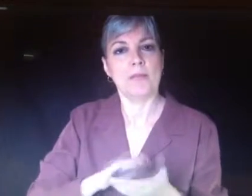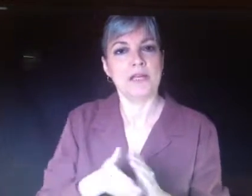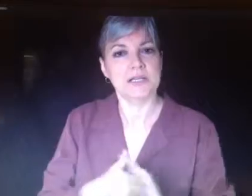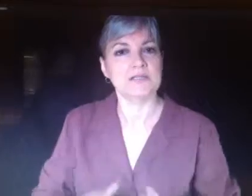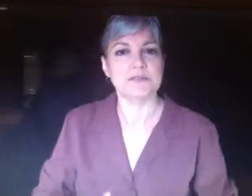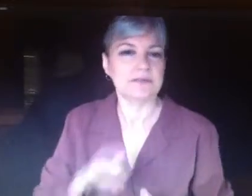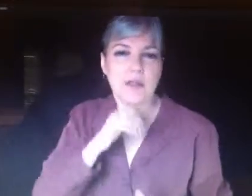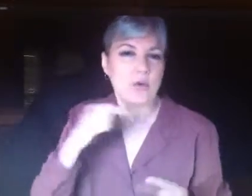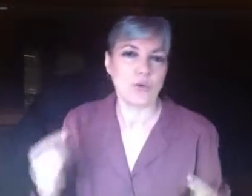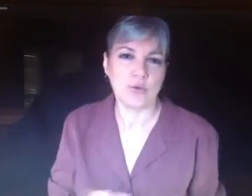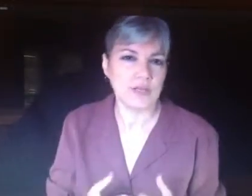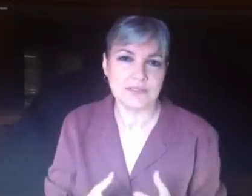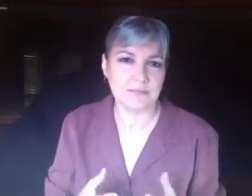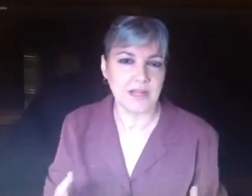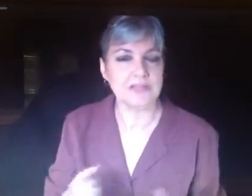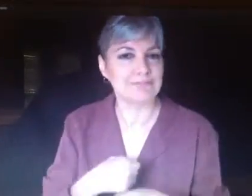But now, it's made me come at peace.